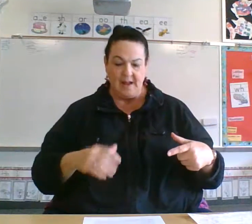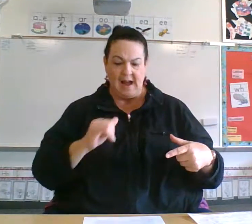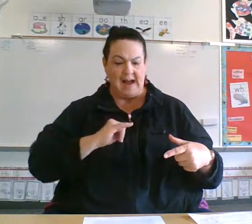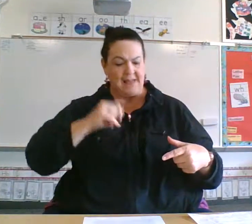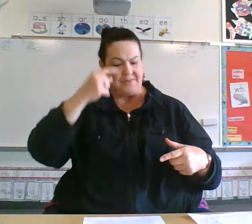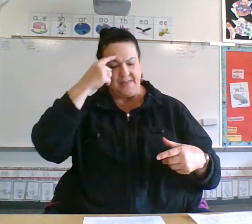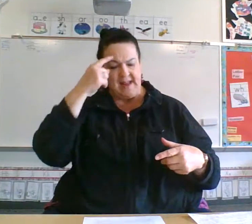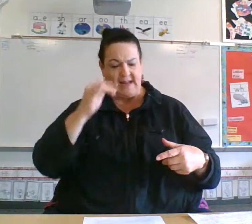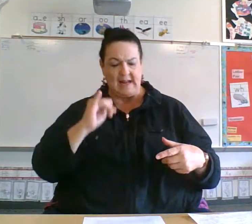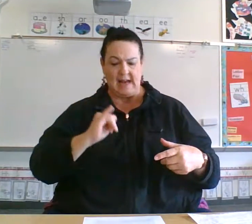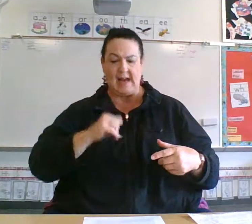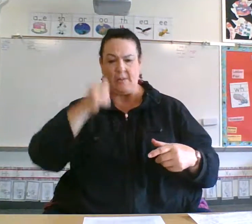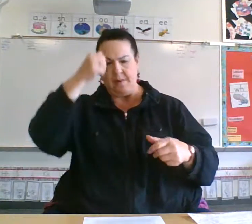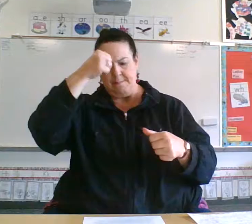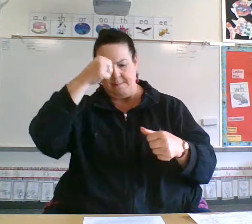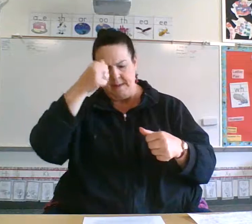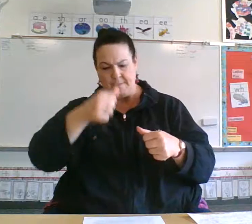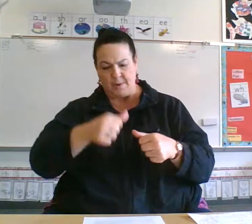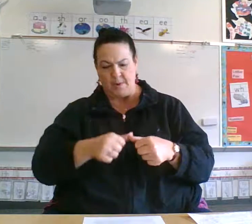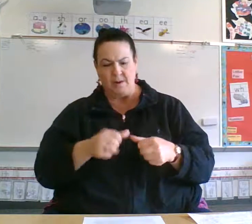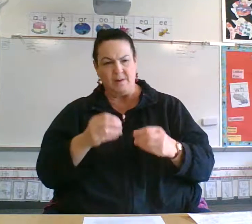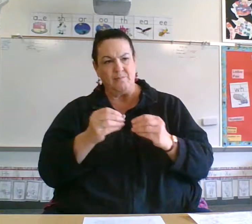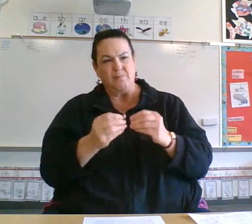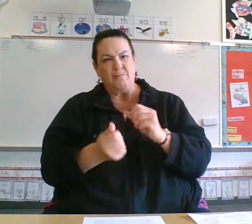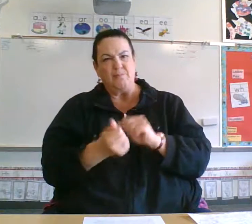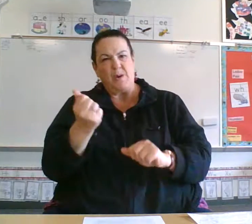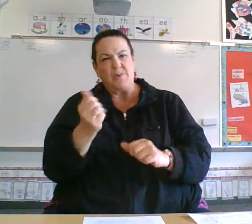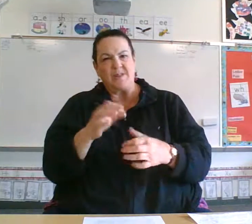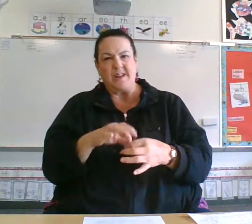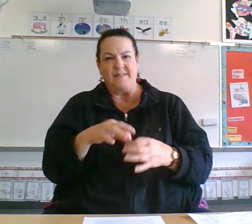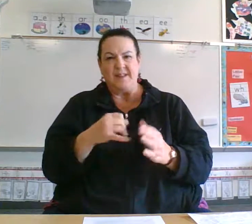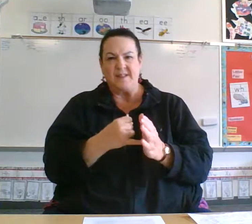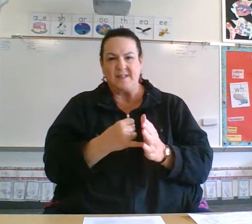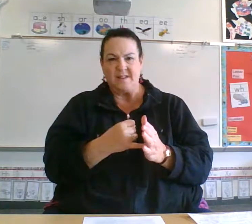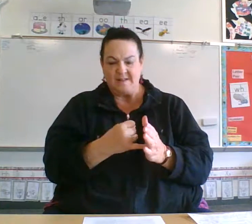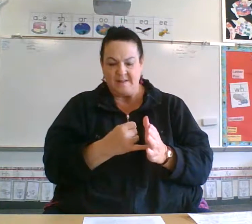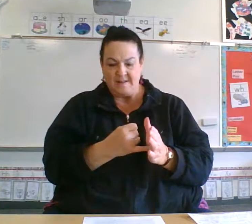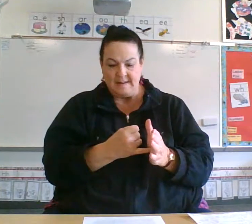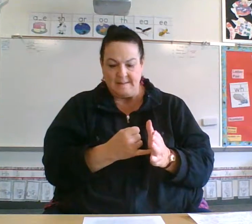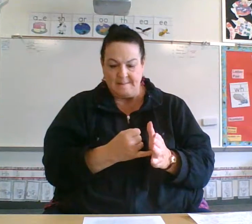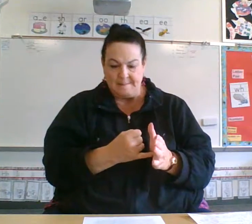I think I remember most of it.